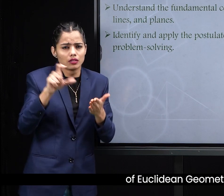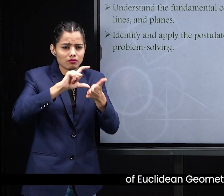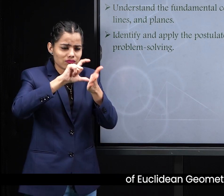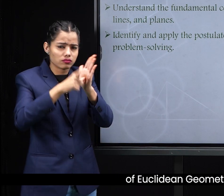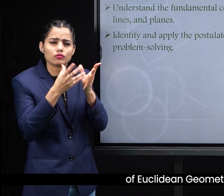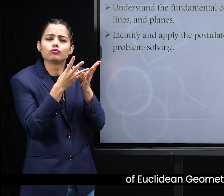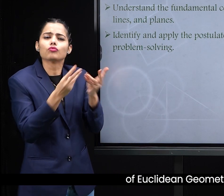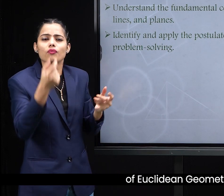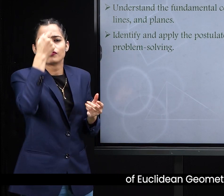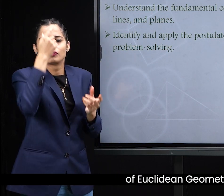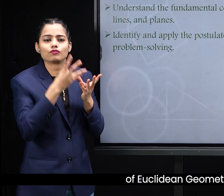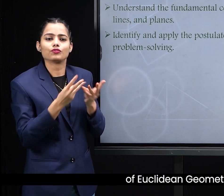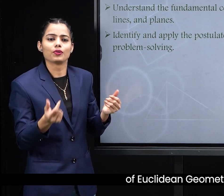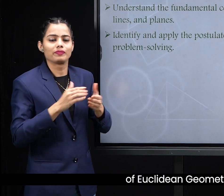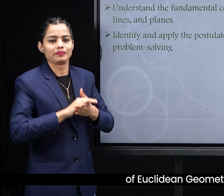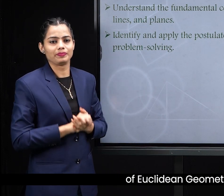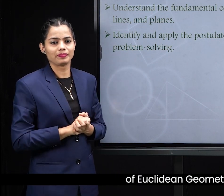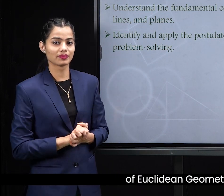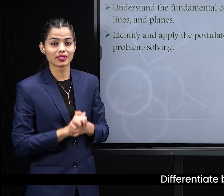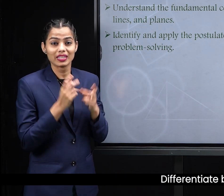Euclidean geometry in problem solving.